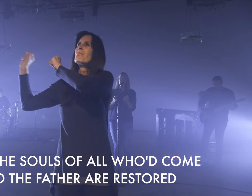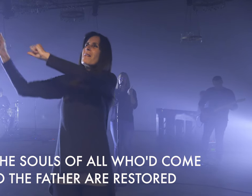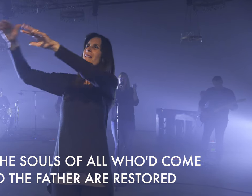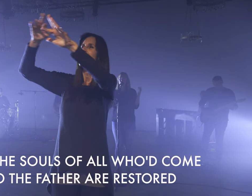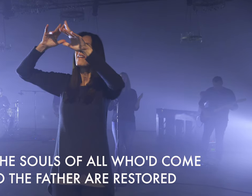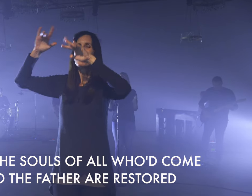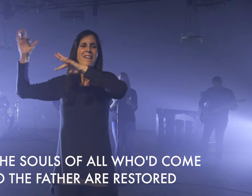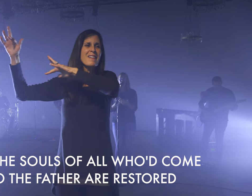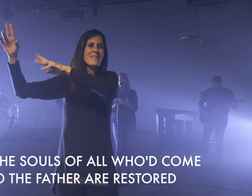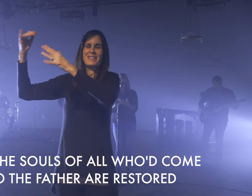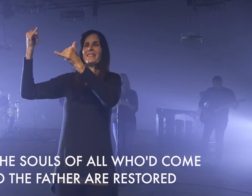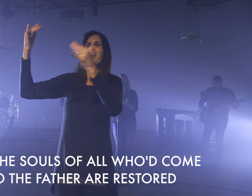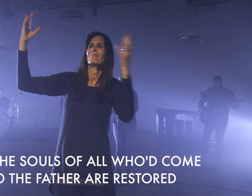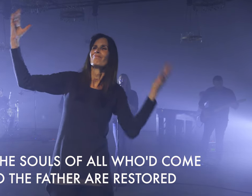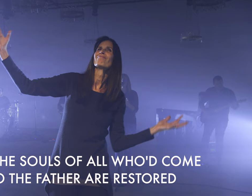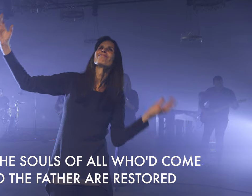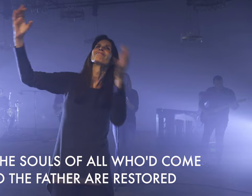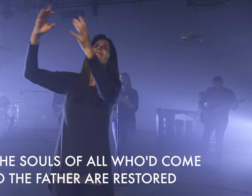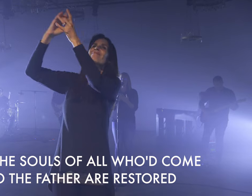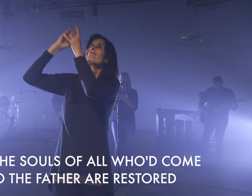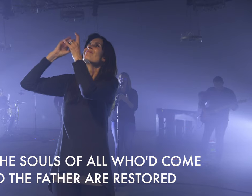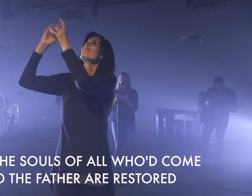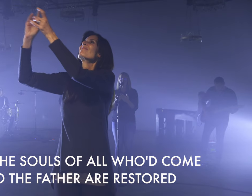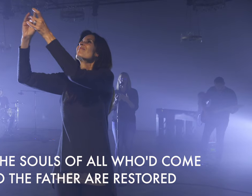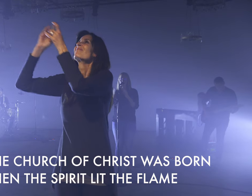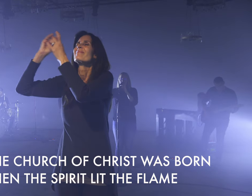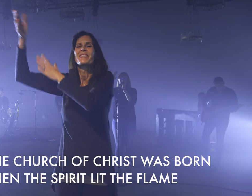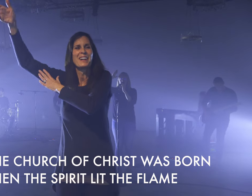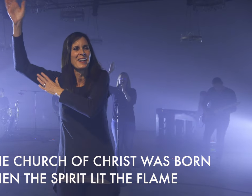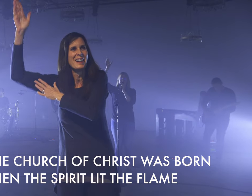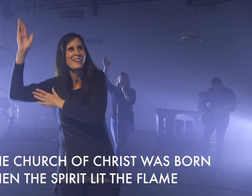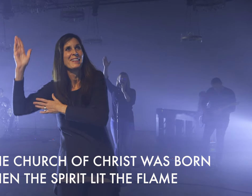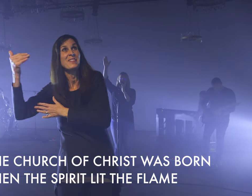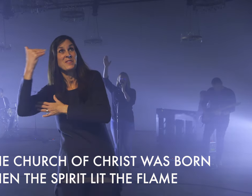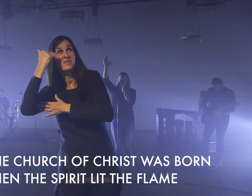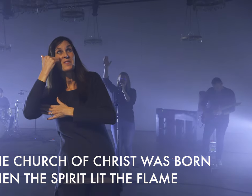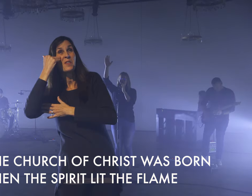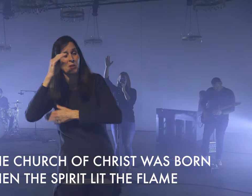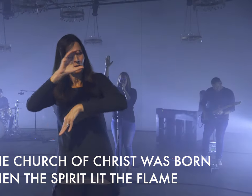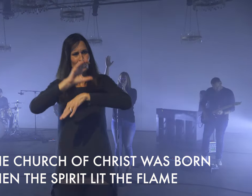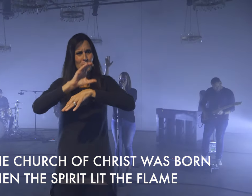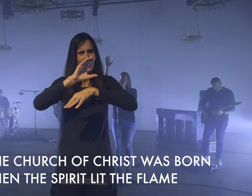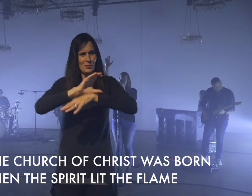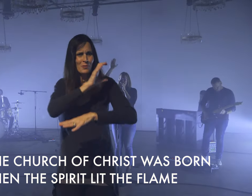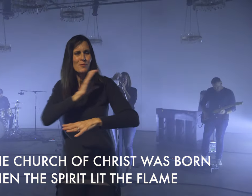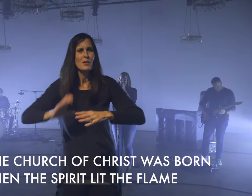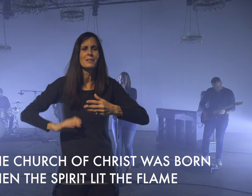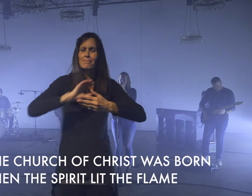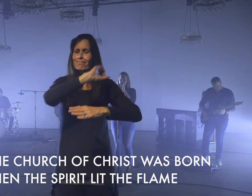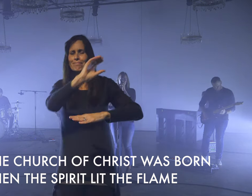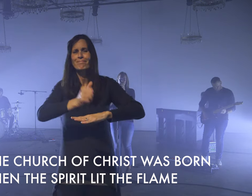all who'd come to the Father are restored. And the church of Christ